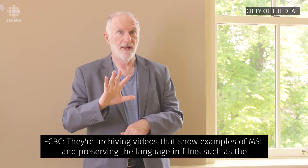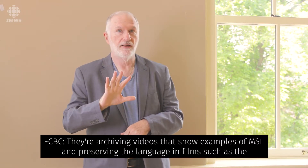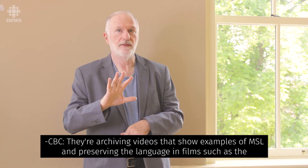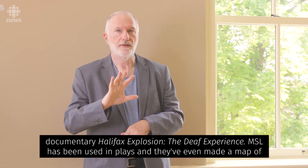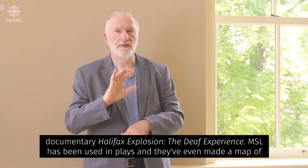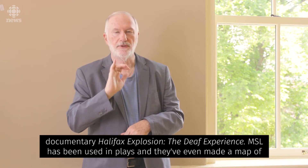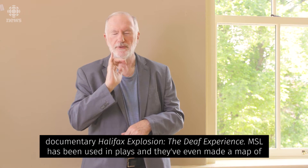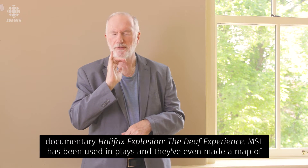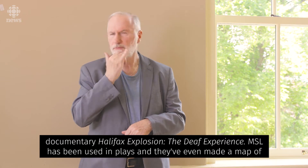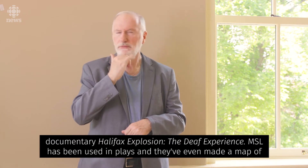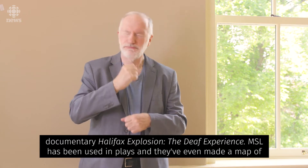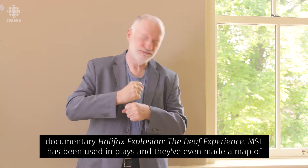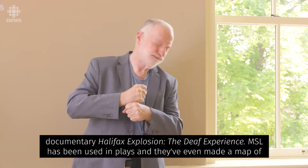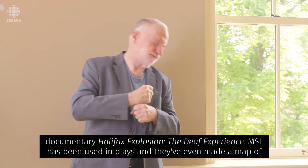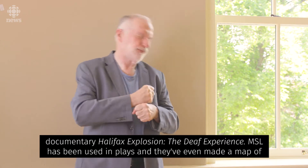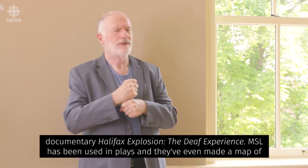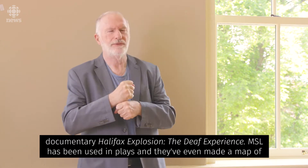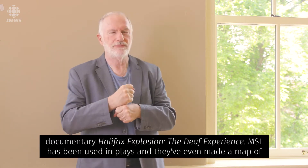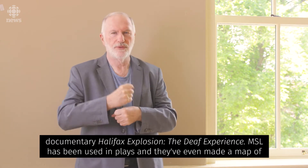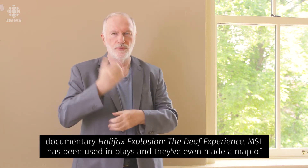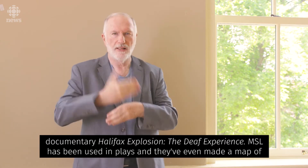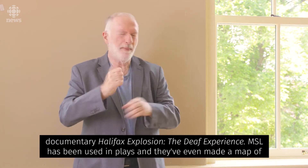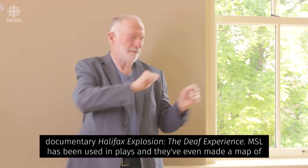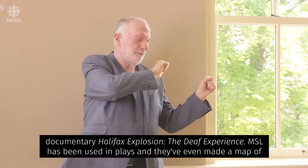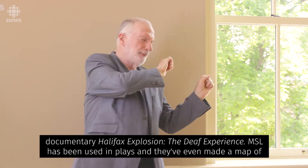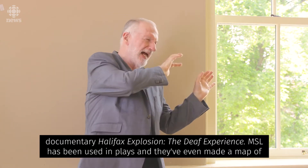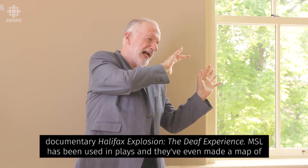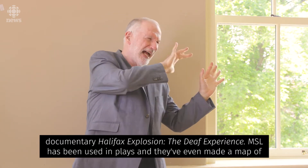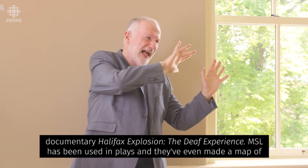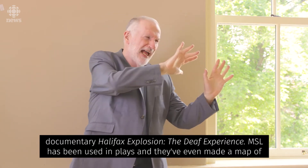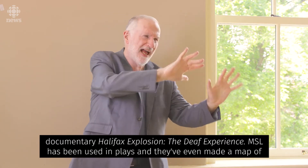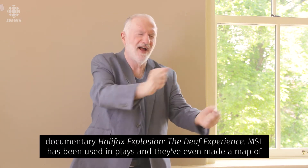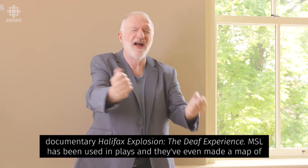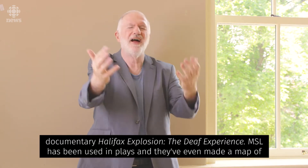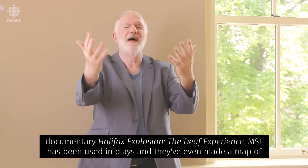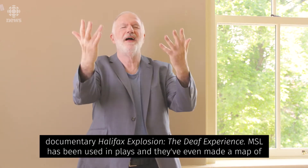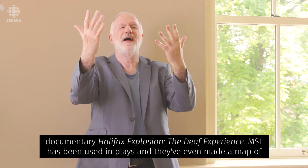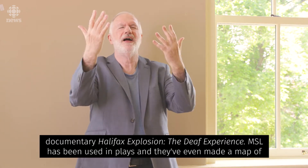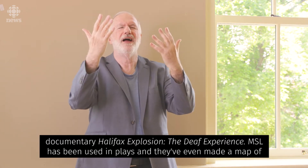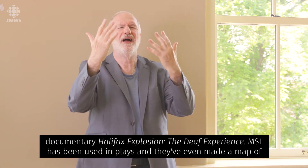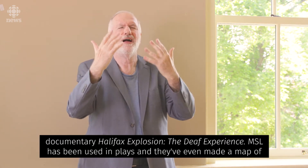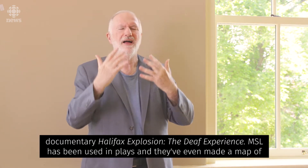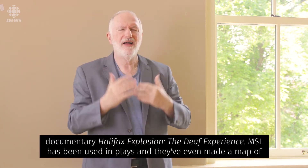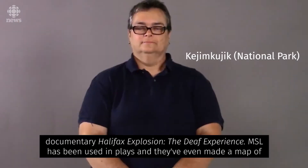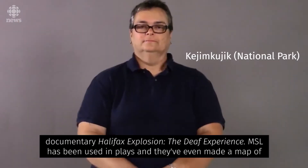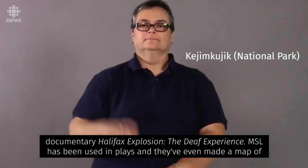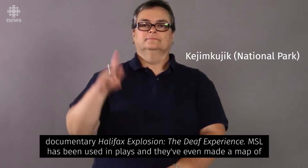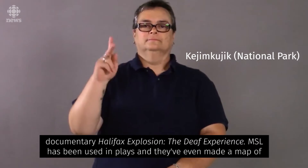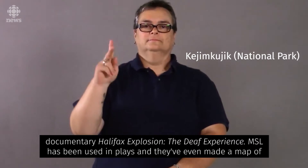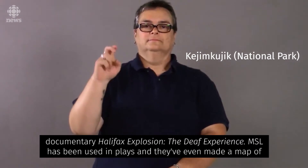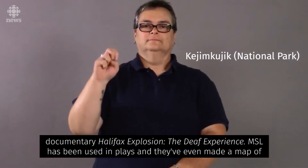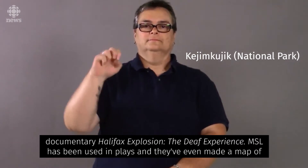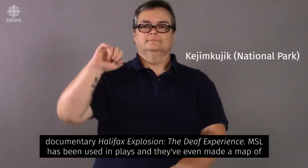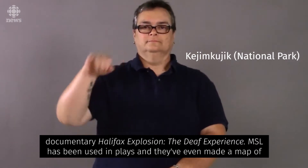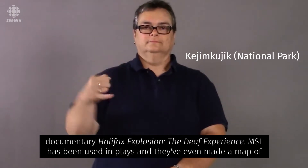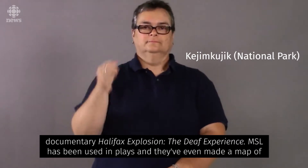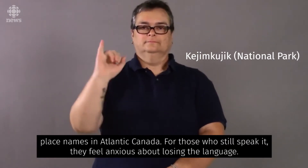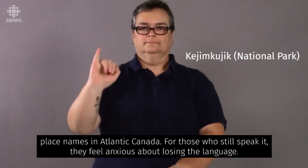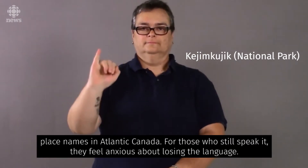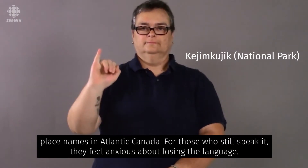as the documentary Halifax Explosion, The Deaf Experience. MSL has been used in plays, and they've even made a map of place names